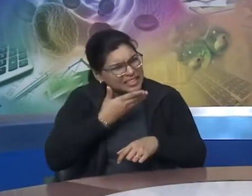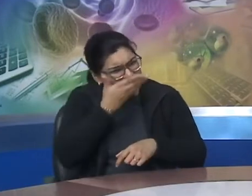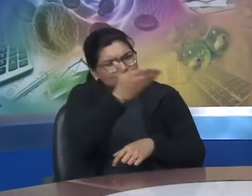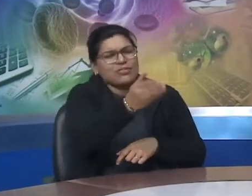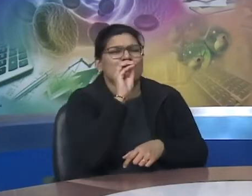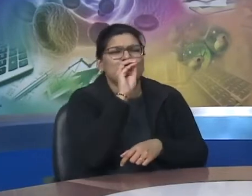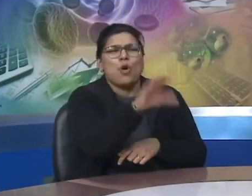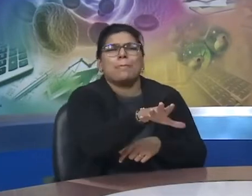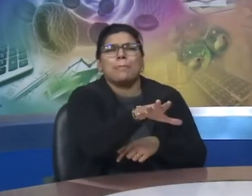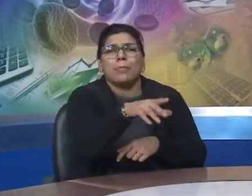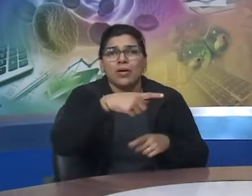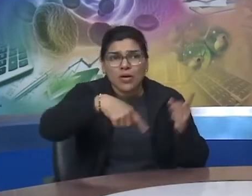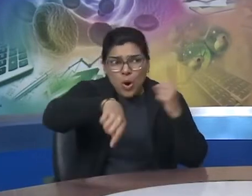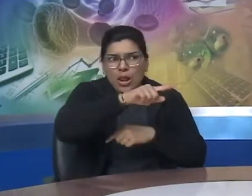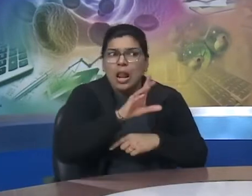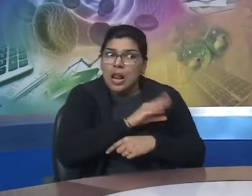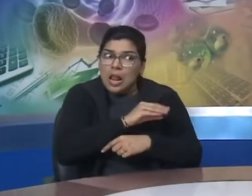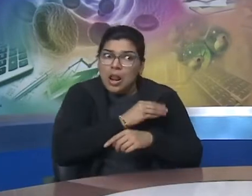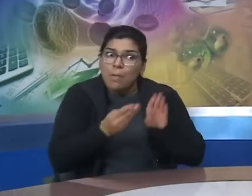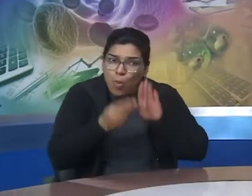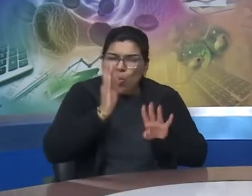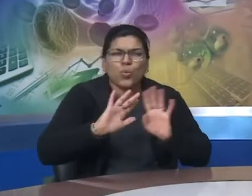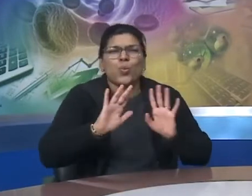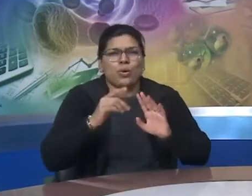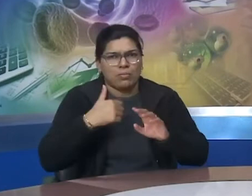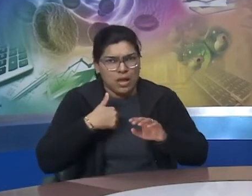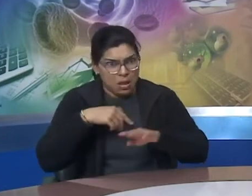trembled at the moment.